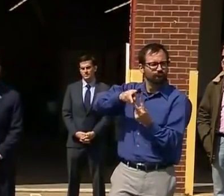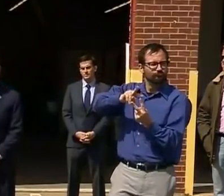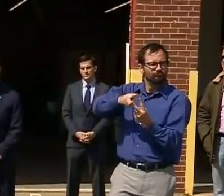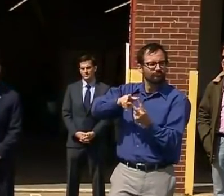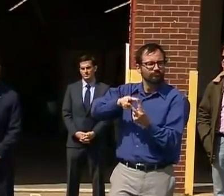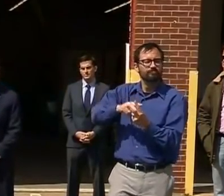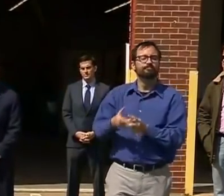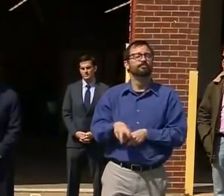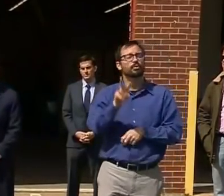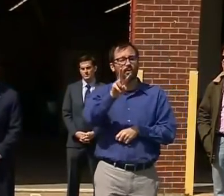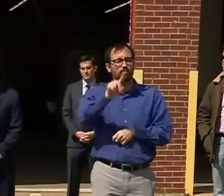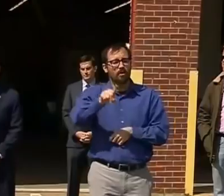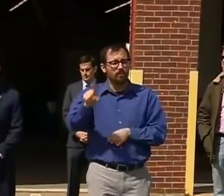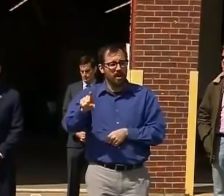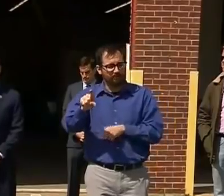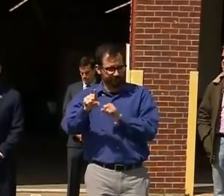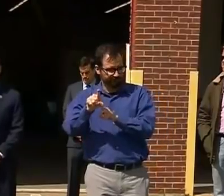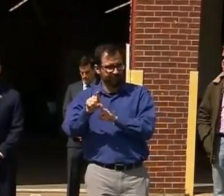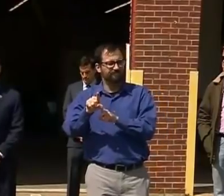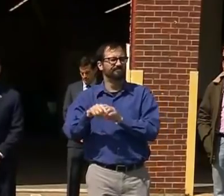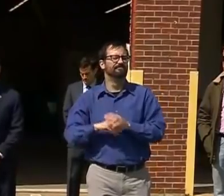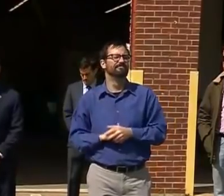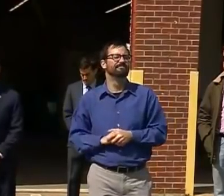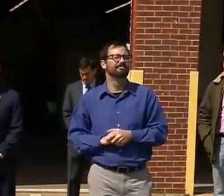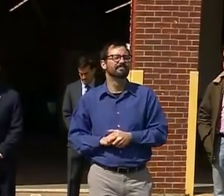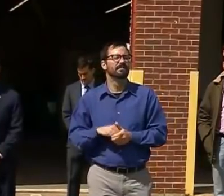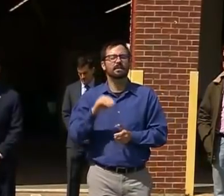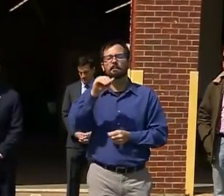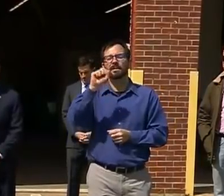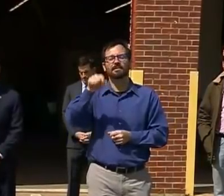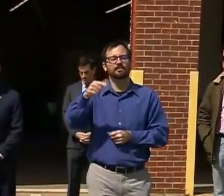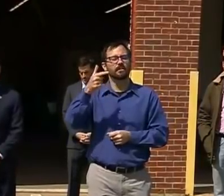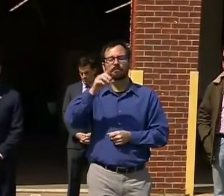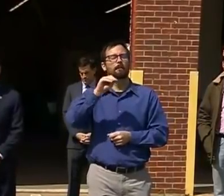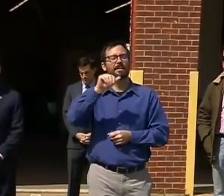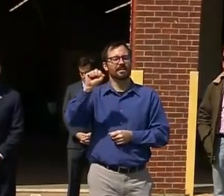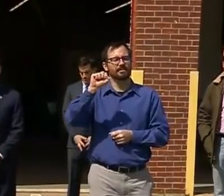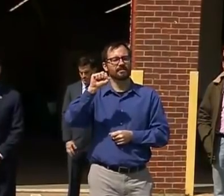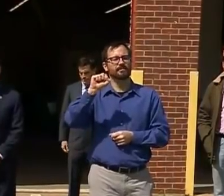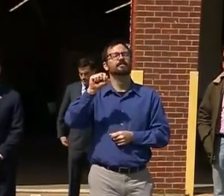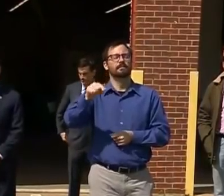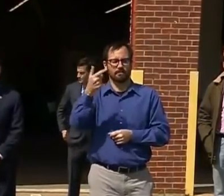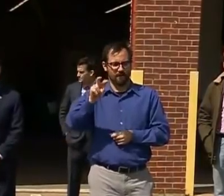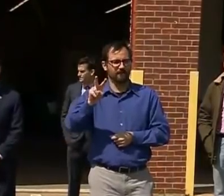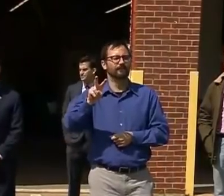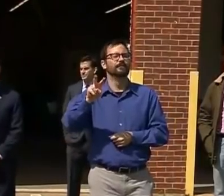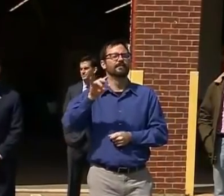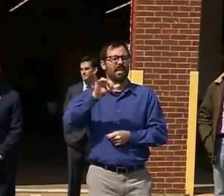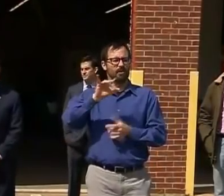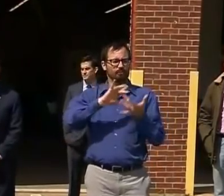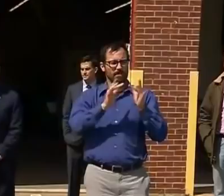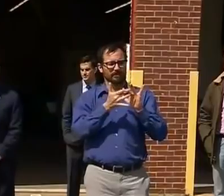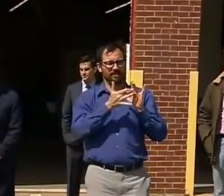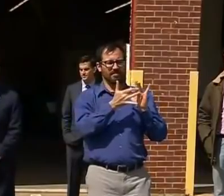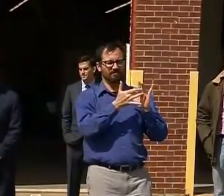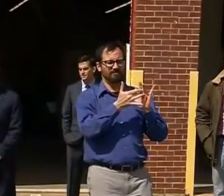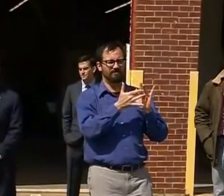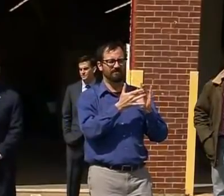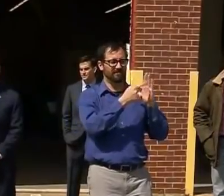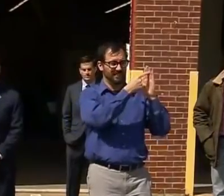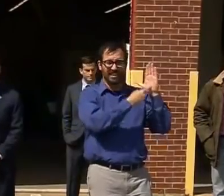mass.gov/COVID-19 website is available in 13 languages. We've also recognized that up until now, the